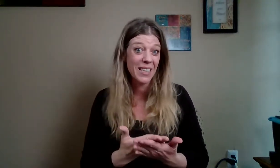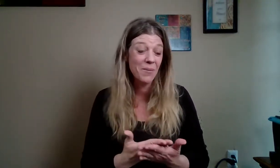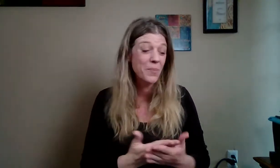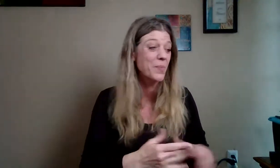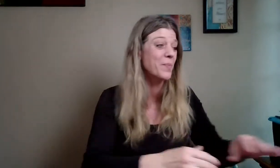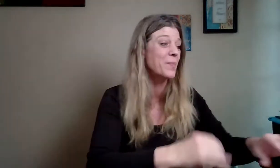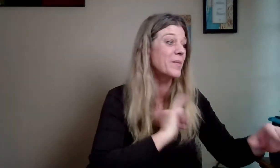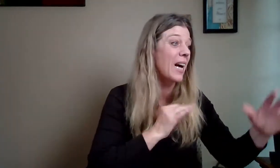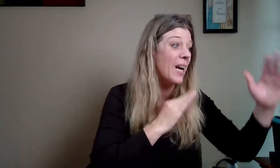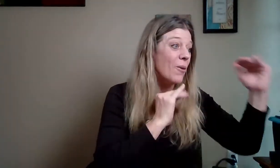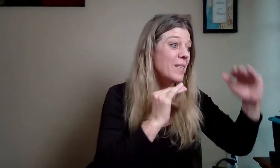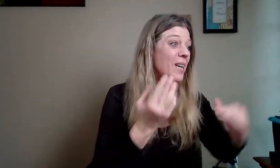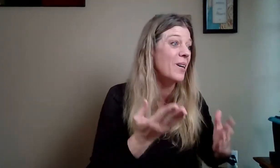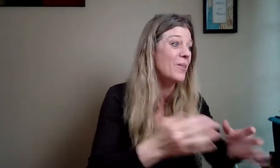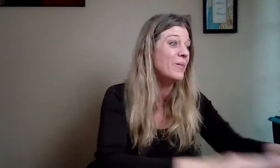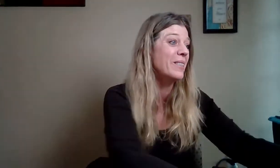Good? I hope so.